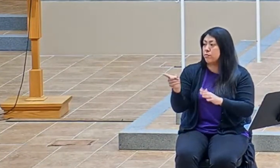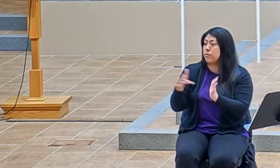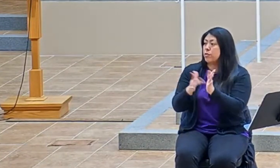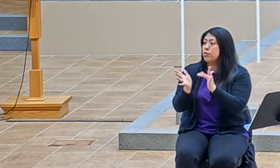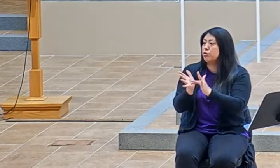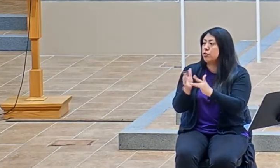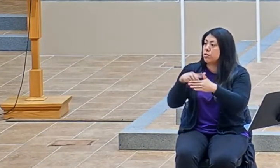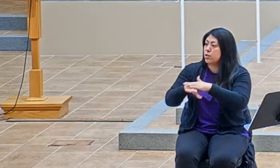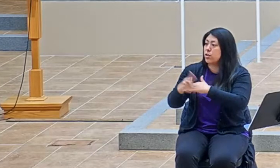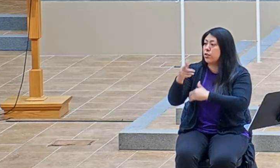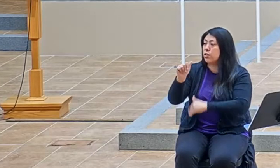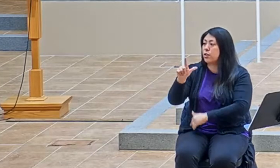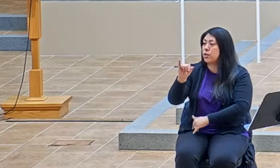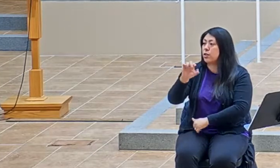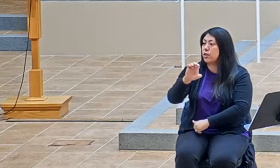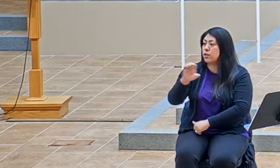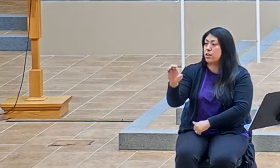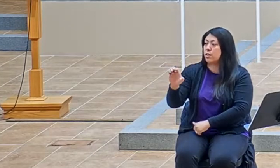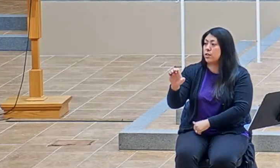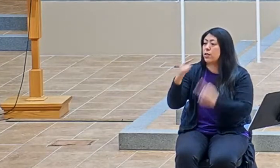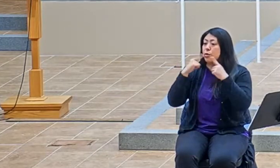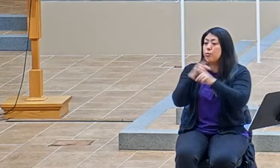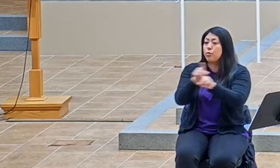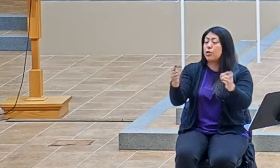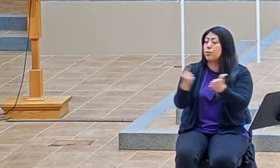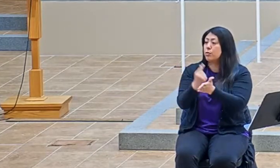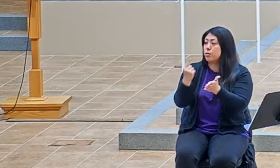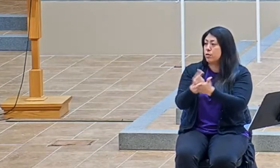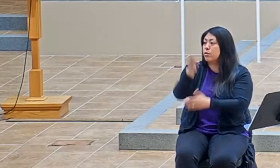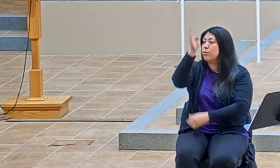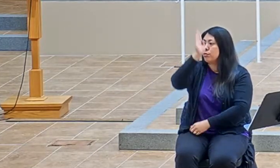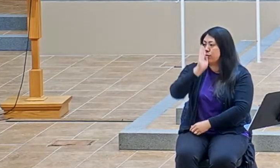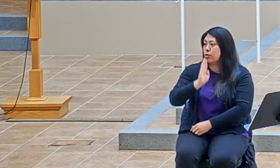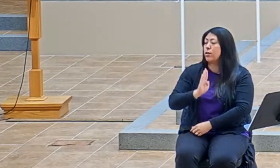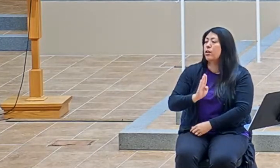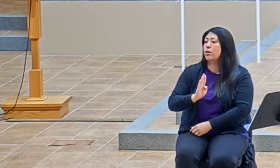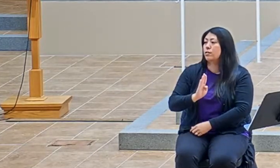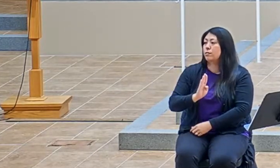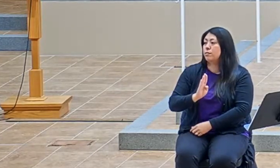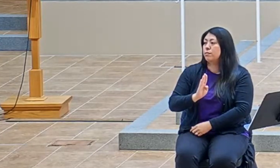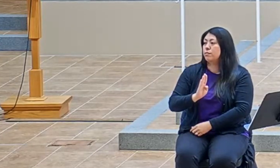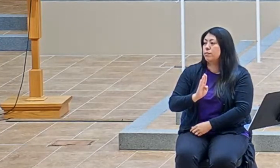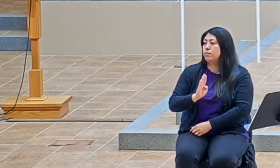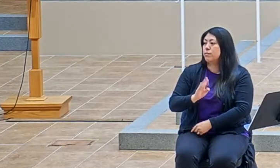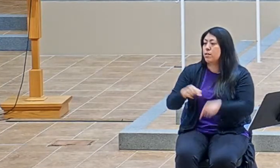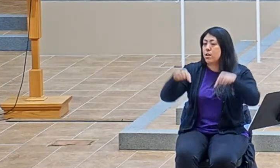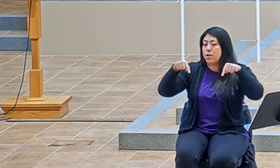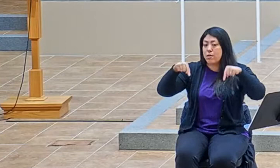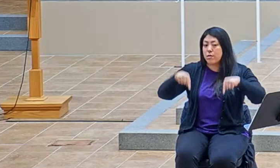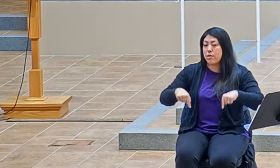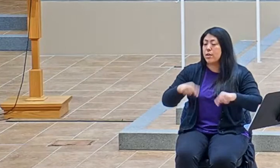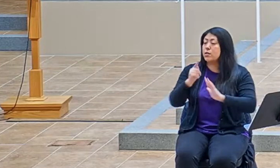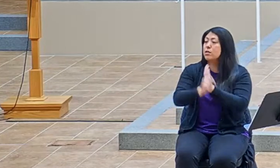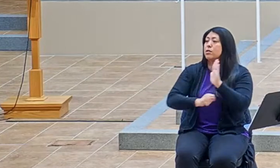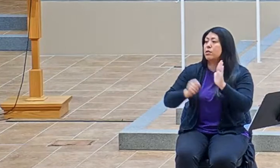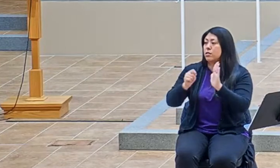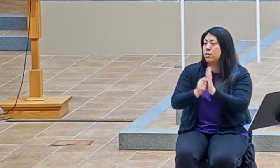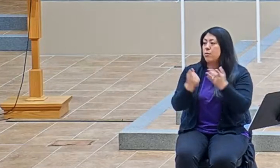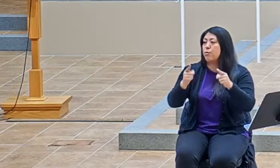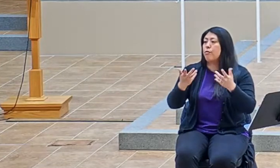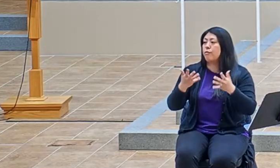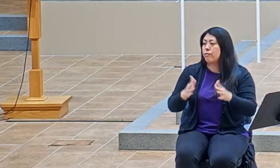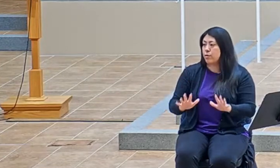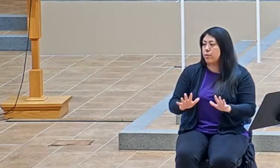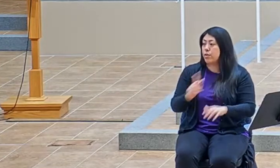Jesus came to Galilee proclaiming the gospel of God. This is the time of